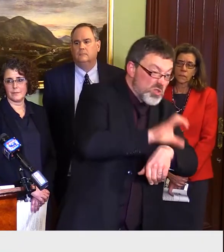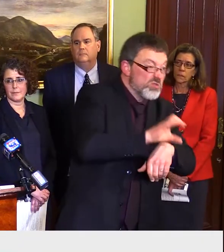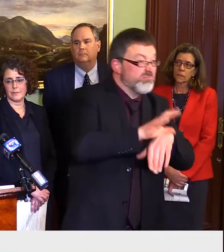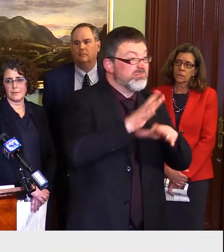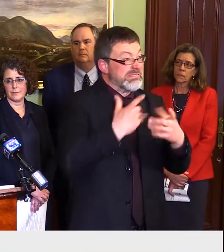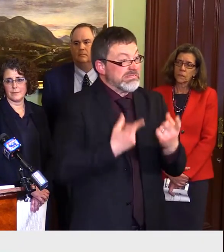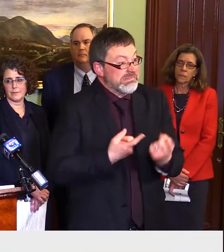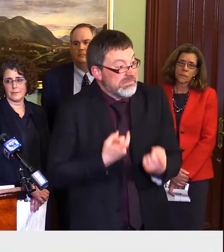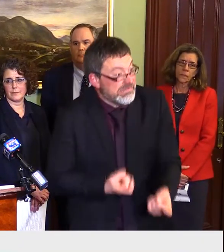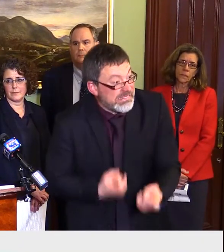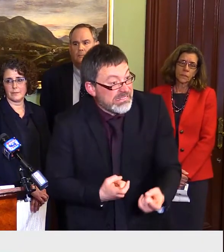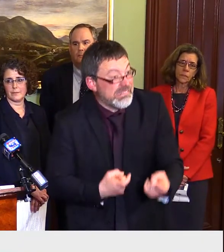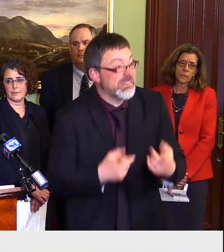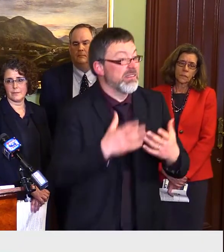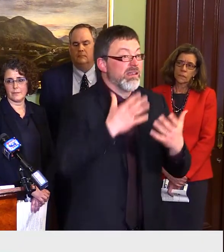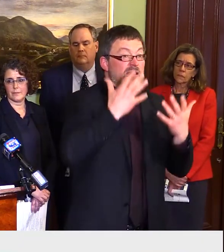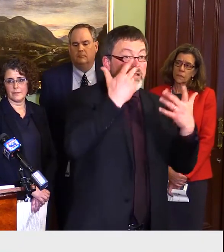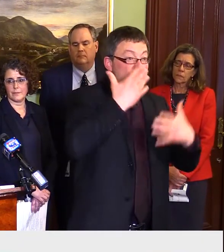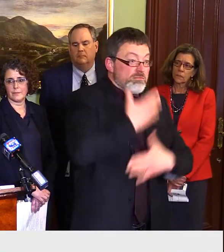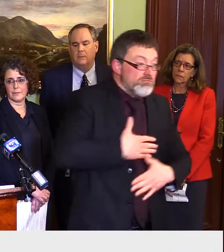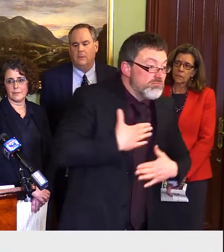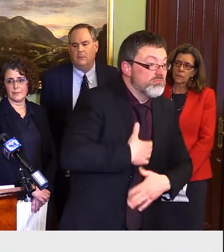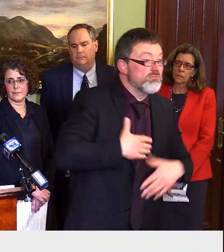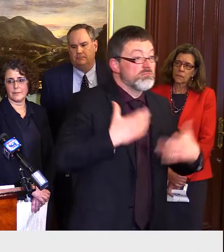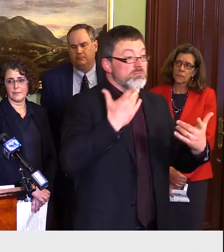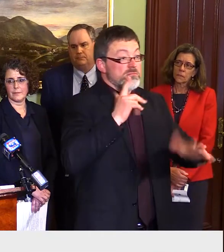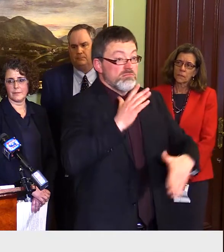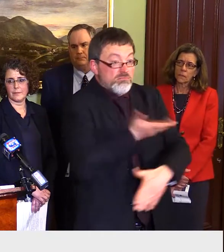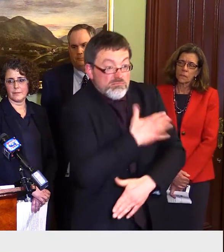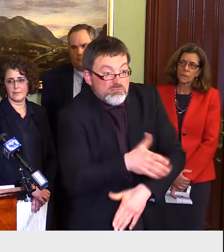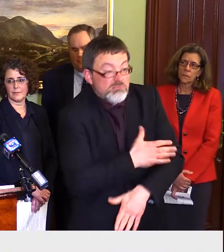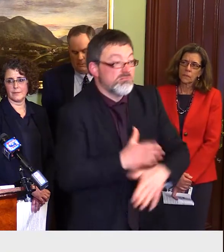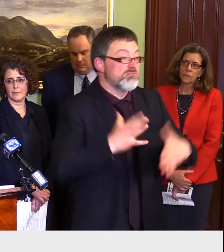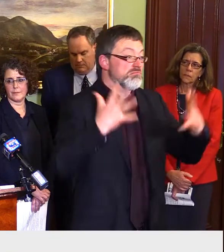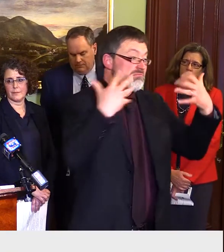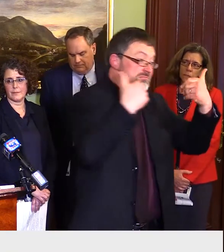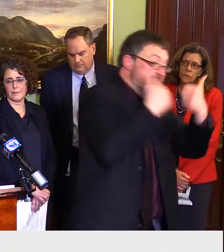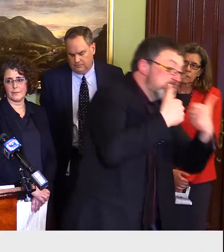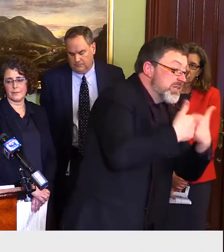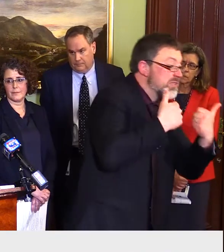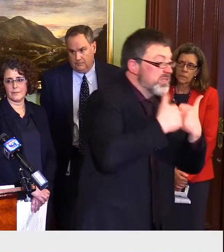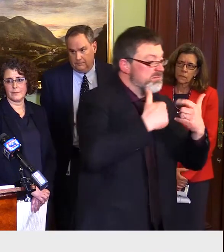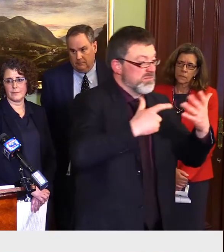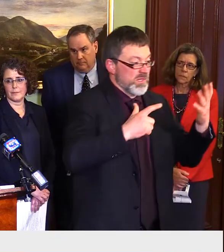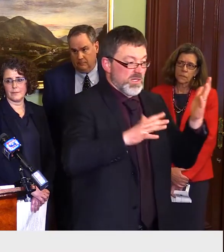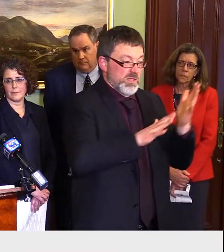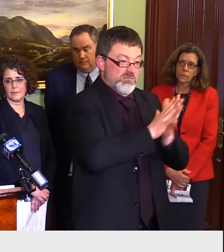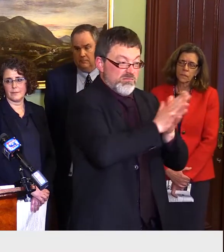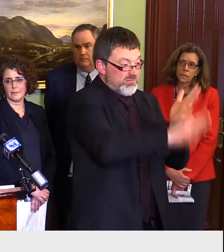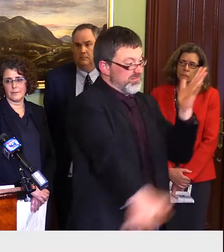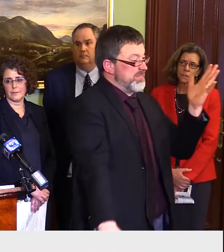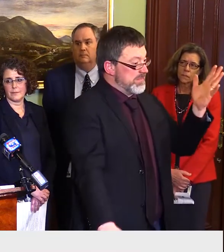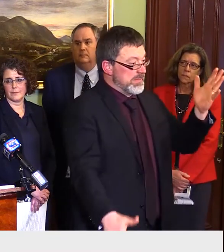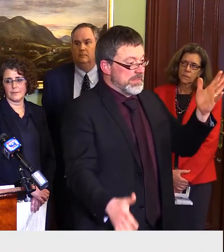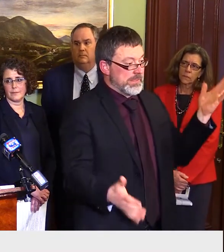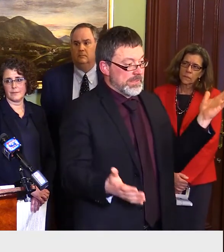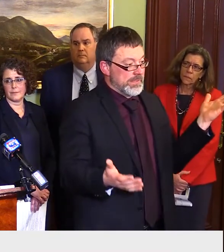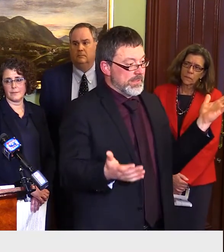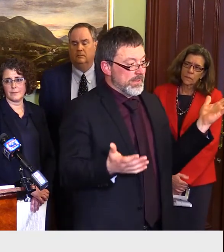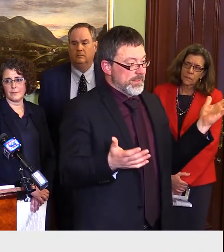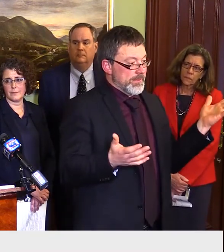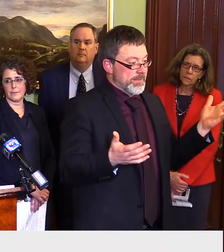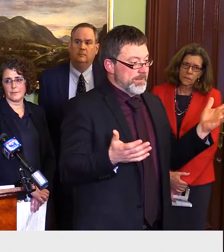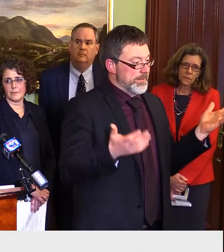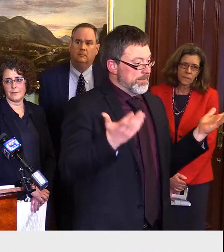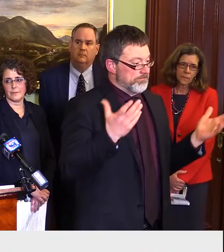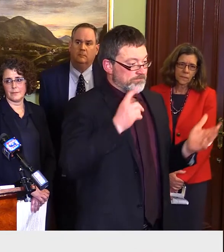that social isolation, maybe on their lifts and so forth. For instance, they wouldn't have to put four